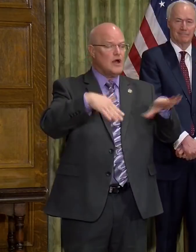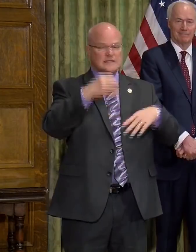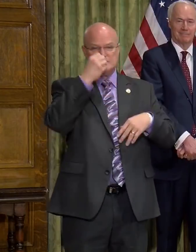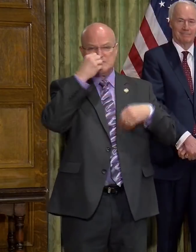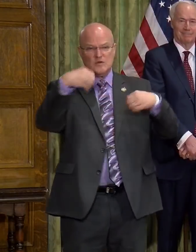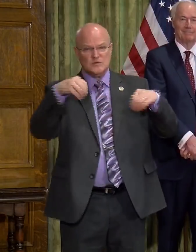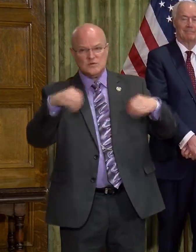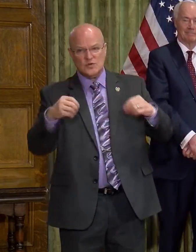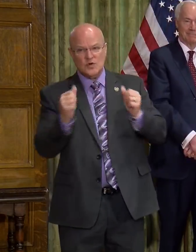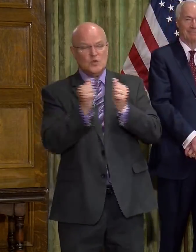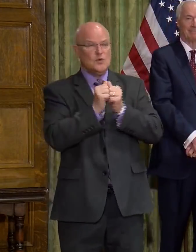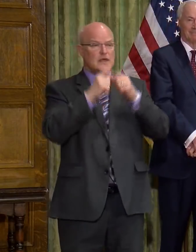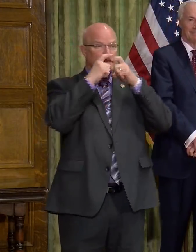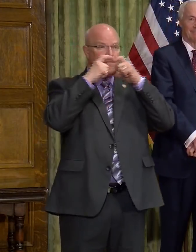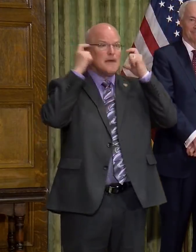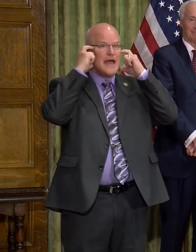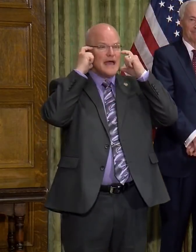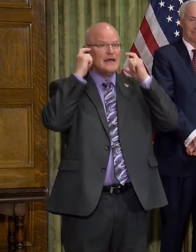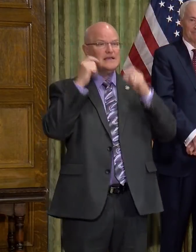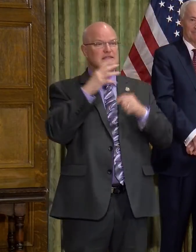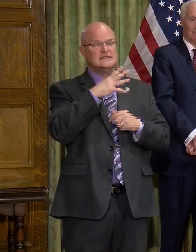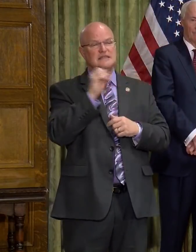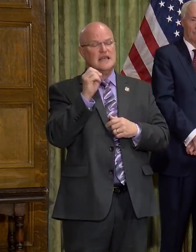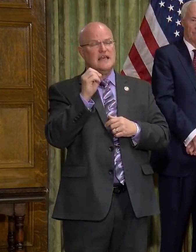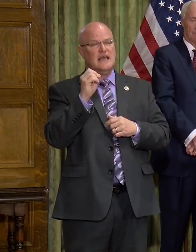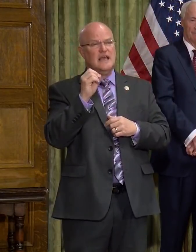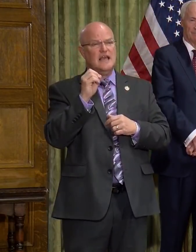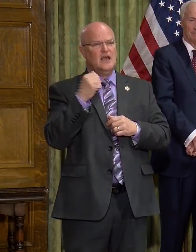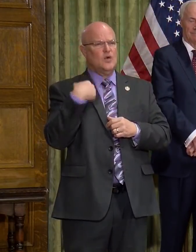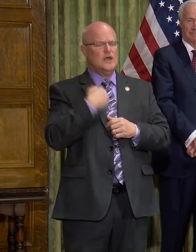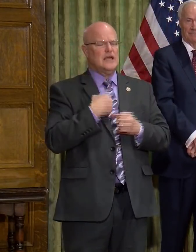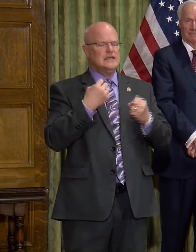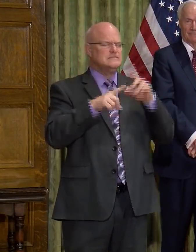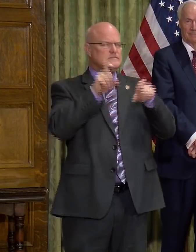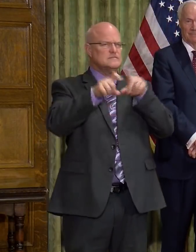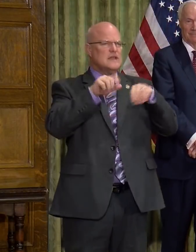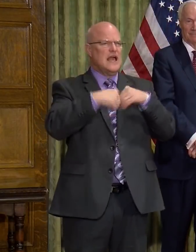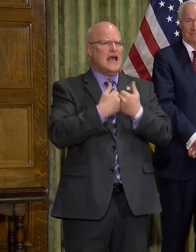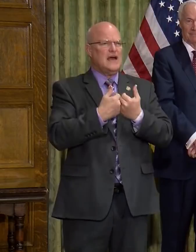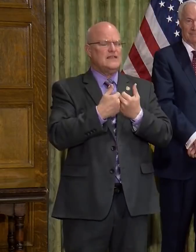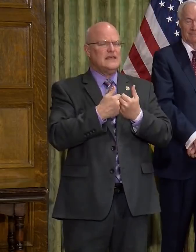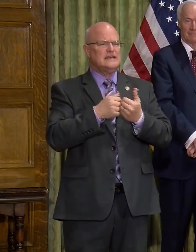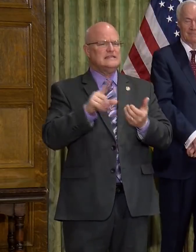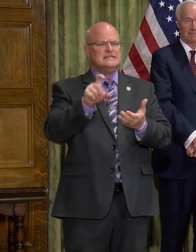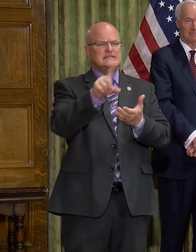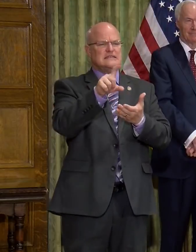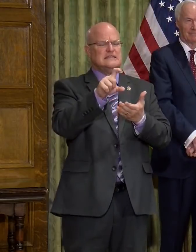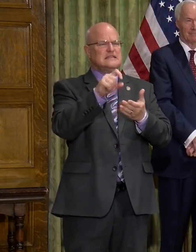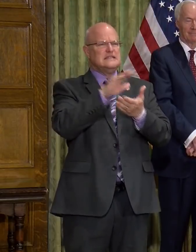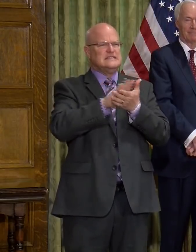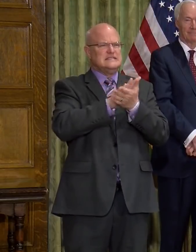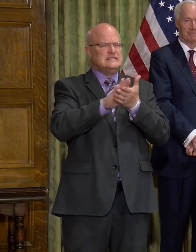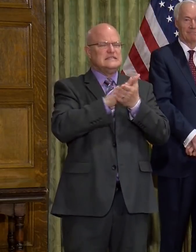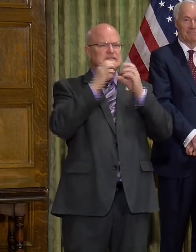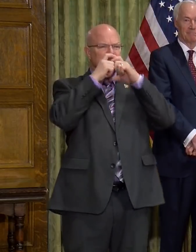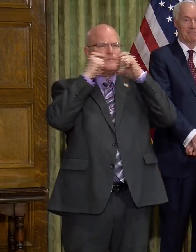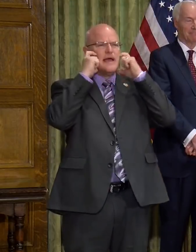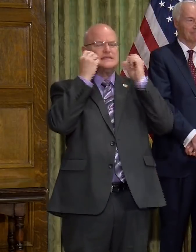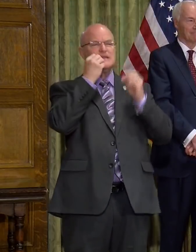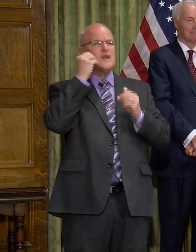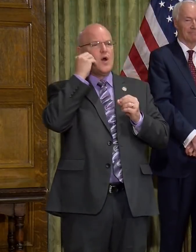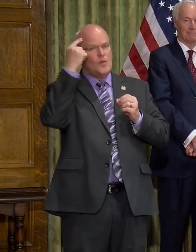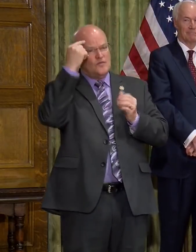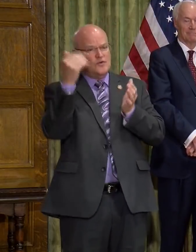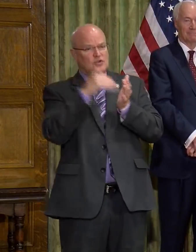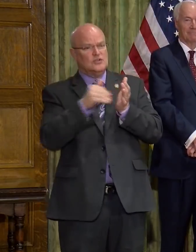stores these days with masks, and we've gotten a lot of questions about how they sanitize those at home, you know, for reuse